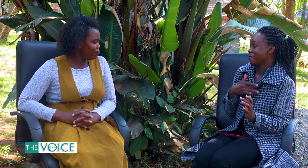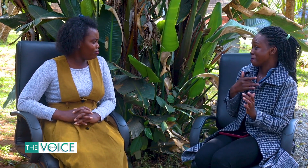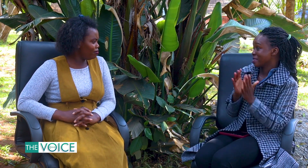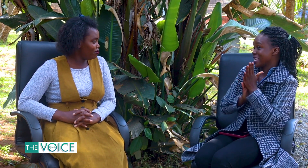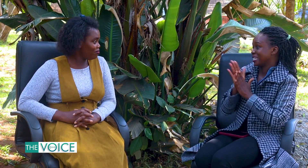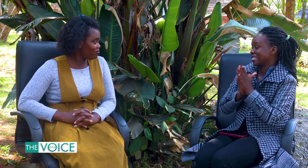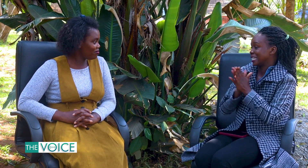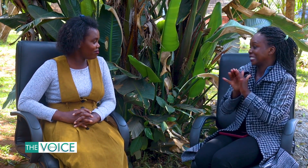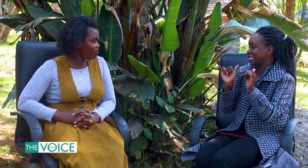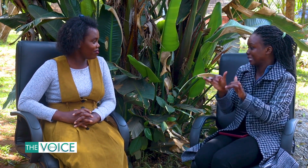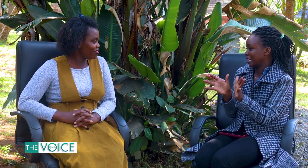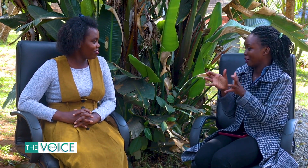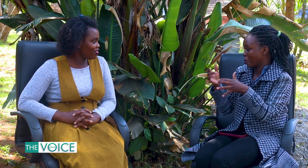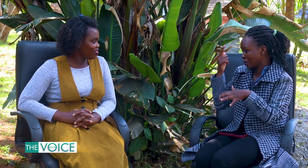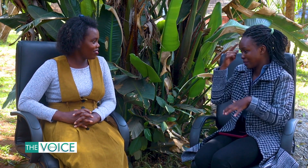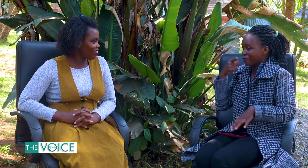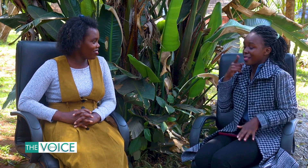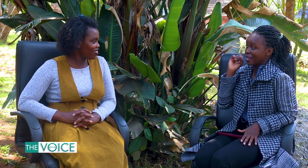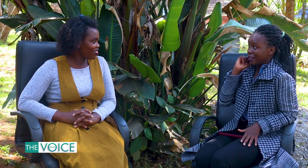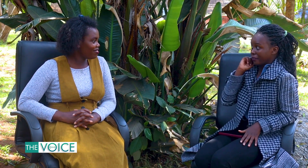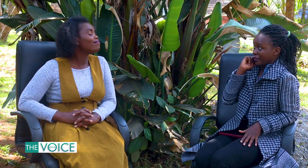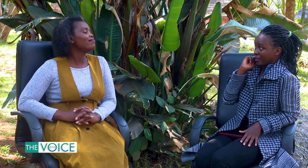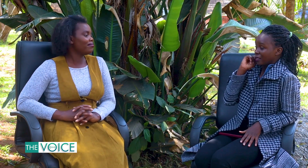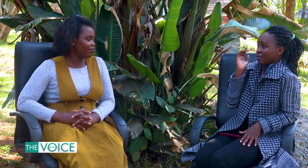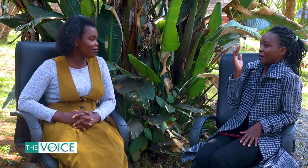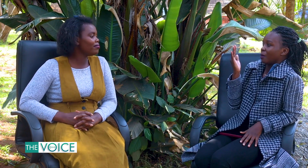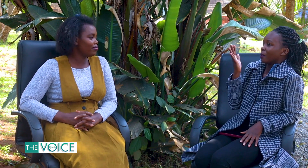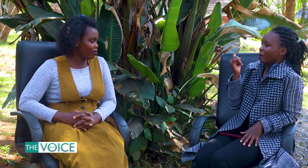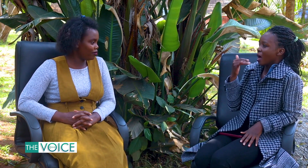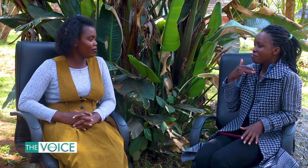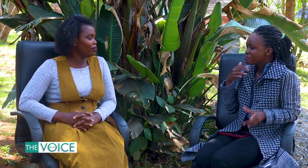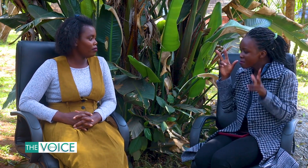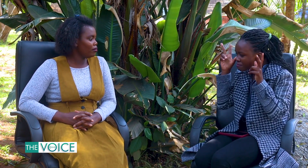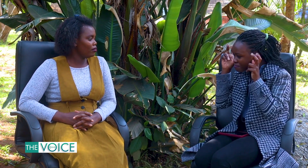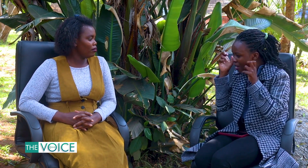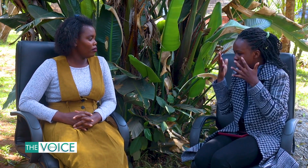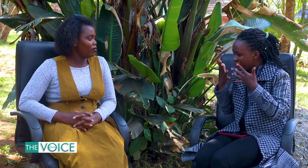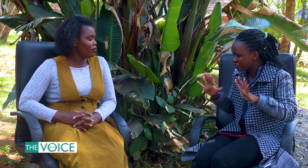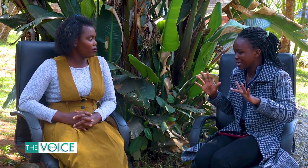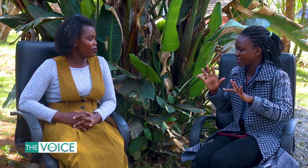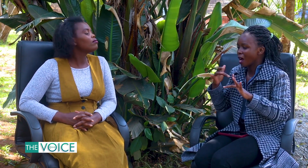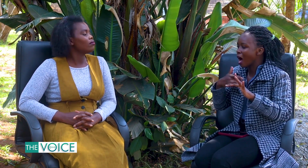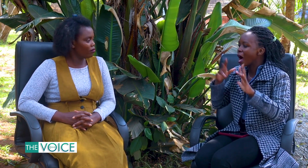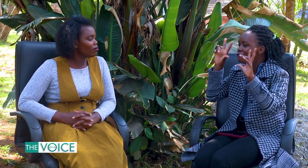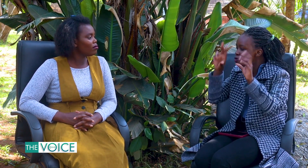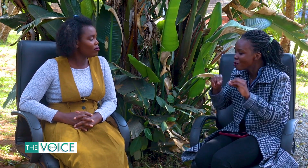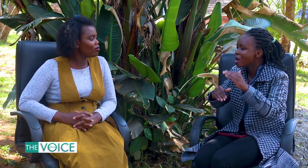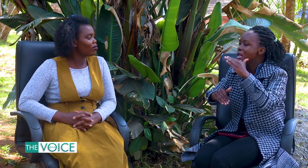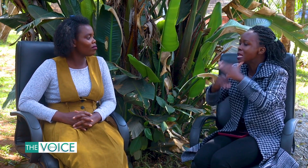I was really motivated and interested to stay in the deaf world because at this point I have no